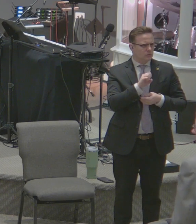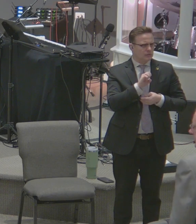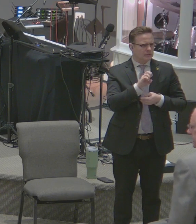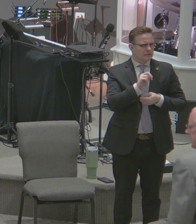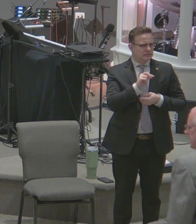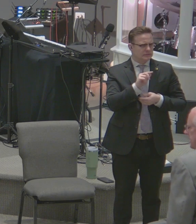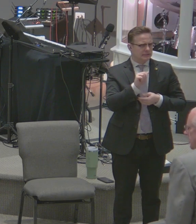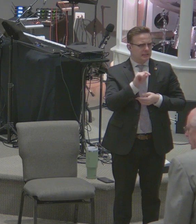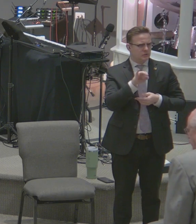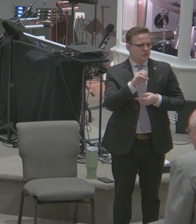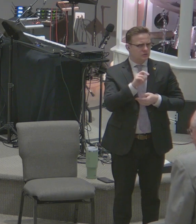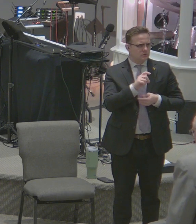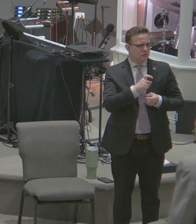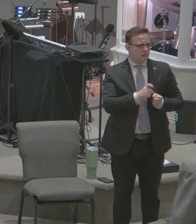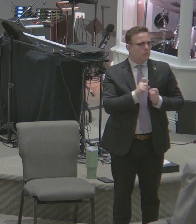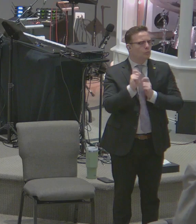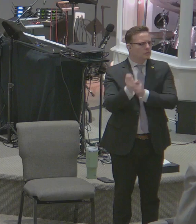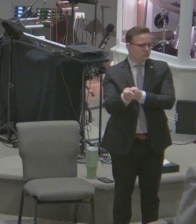for